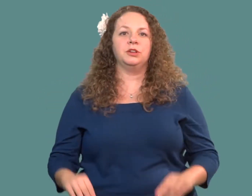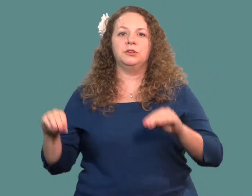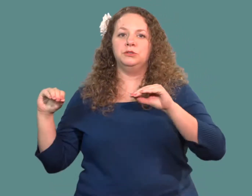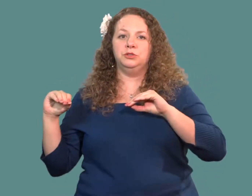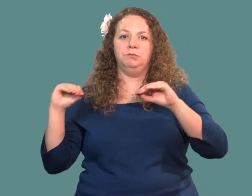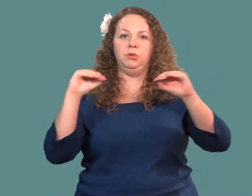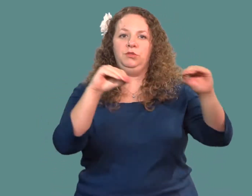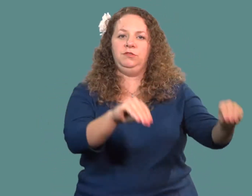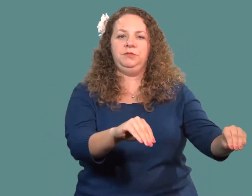To move,